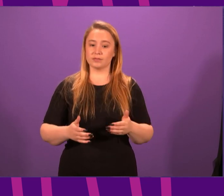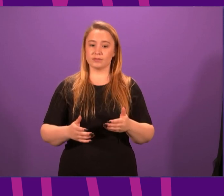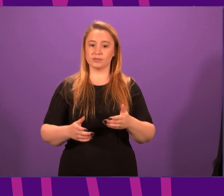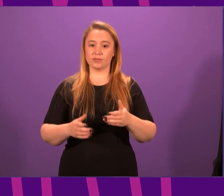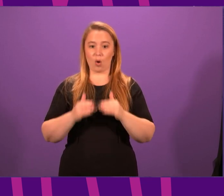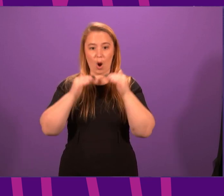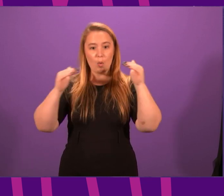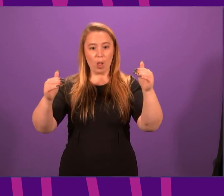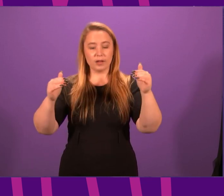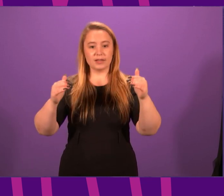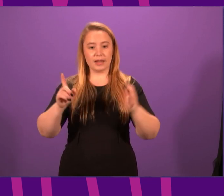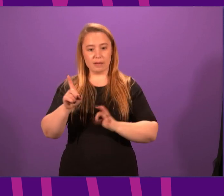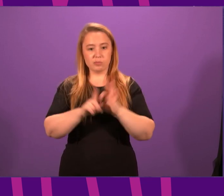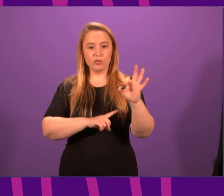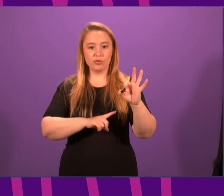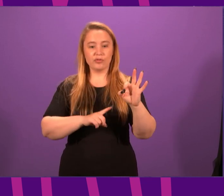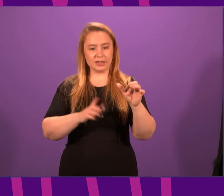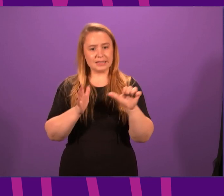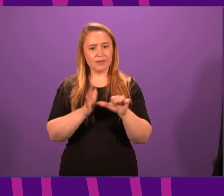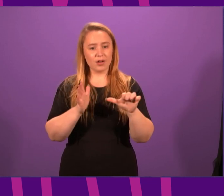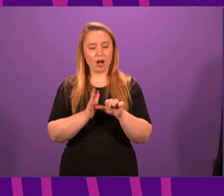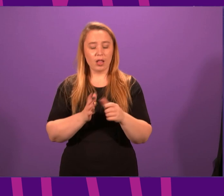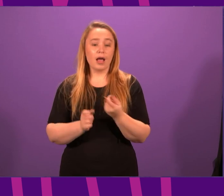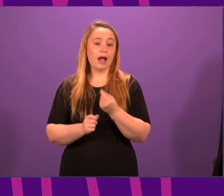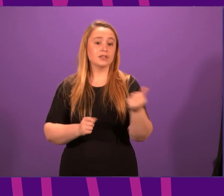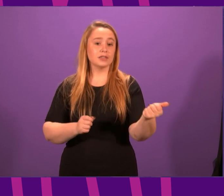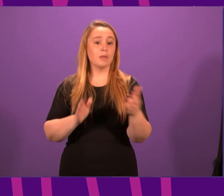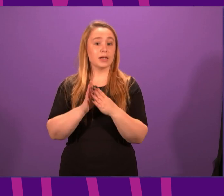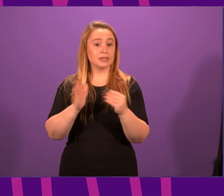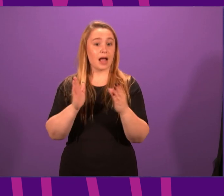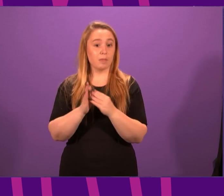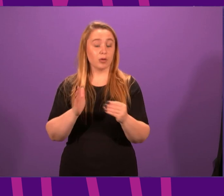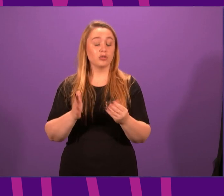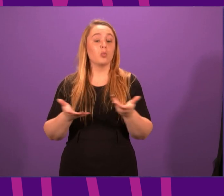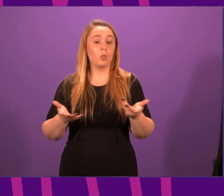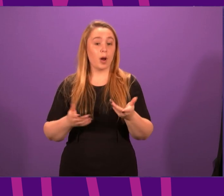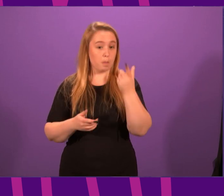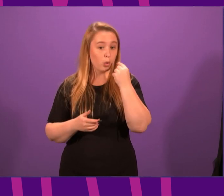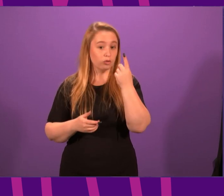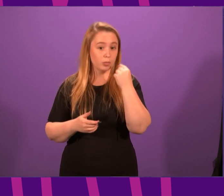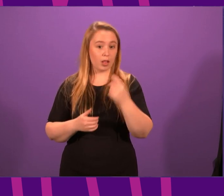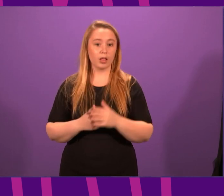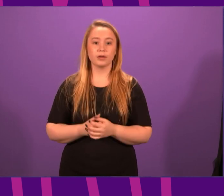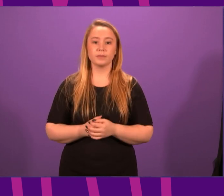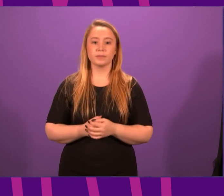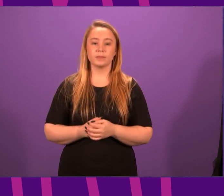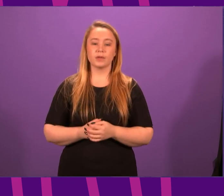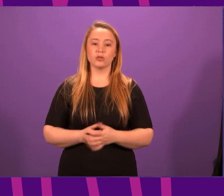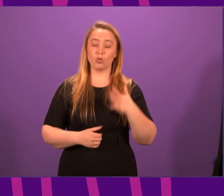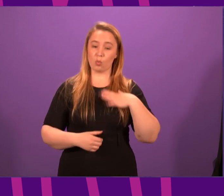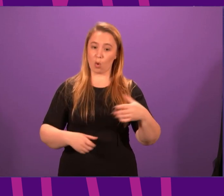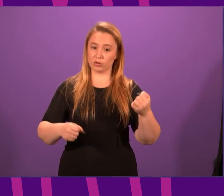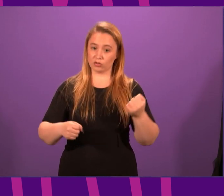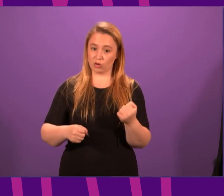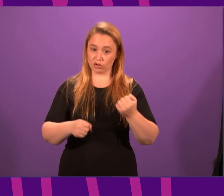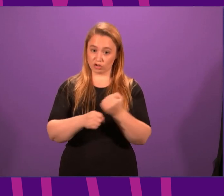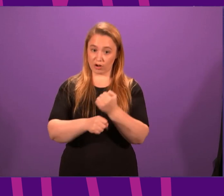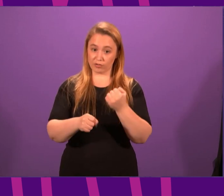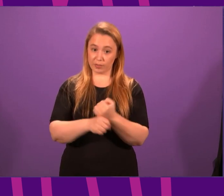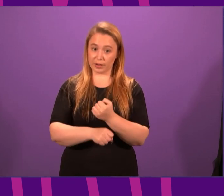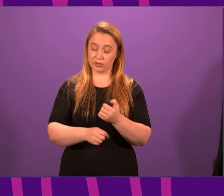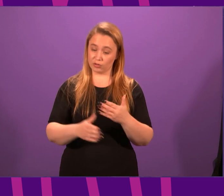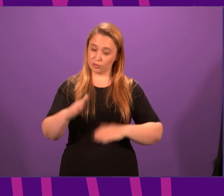equality is at this time, we do have some examples of where this has been possible. I would urge the Scottish Government to continue to